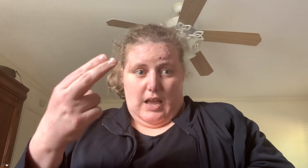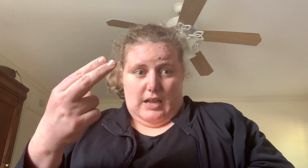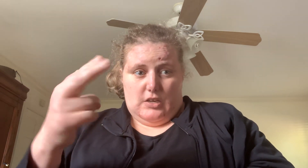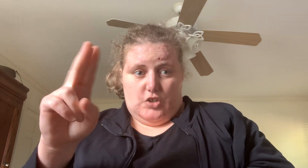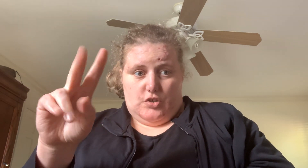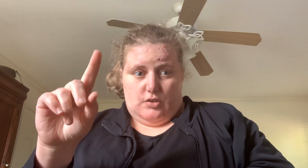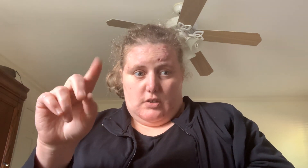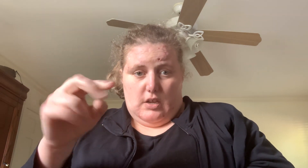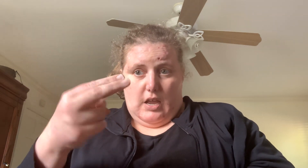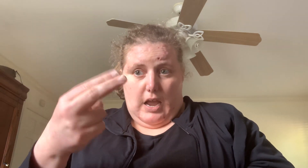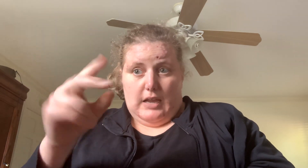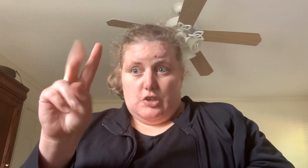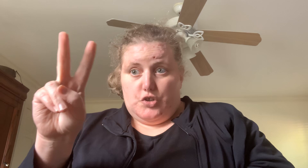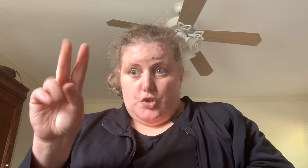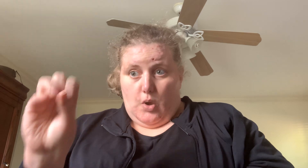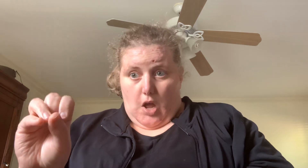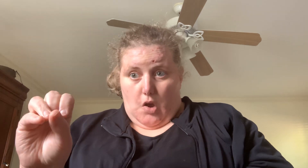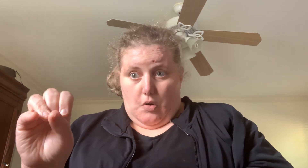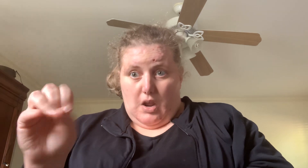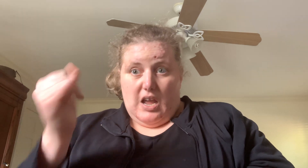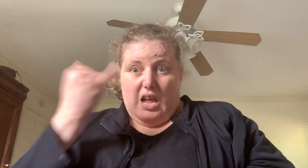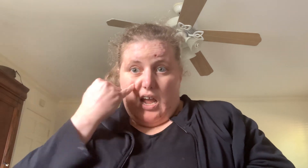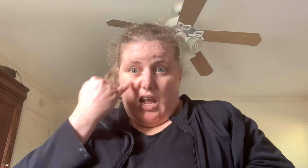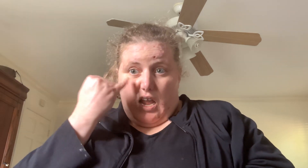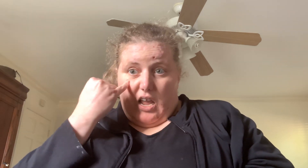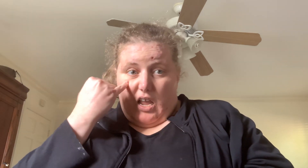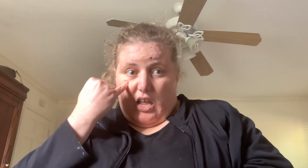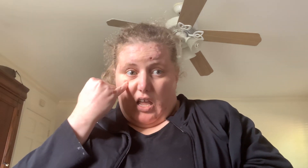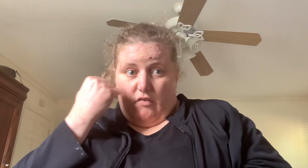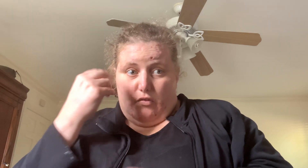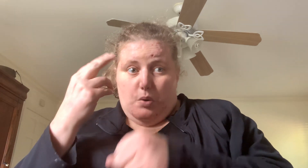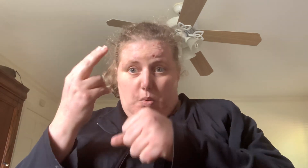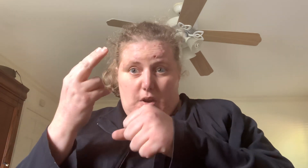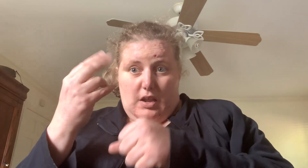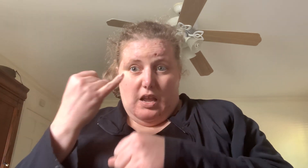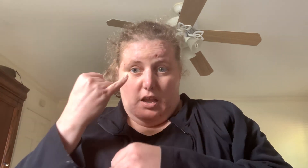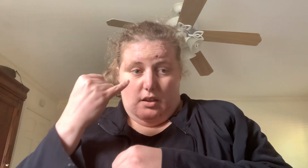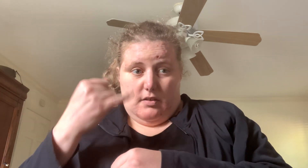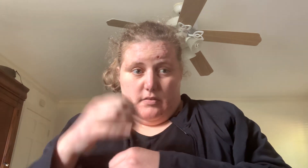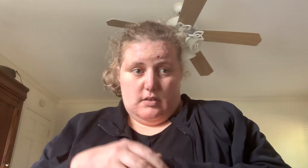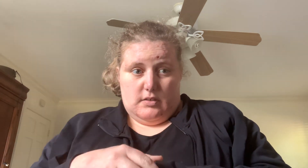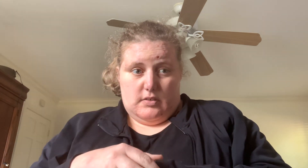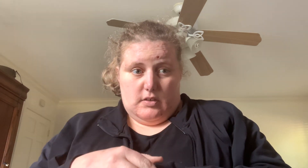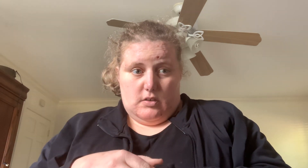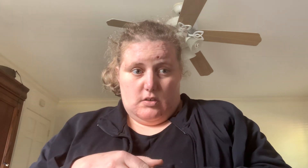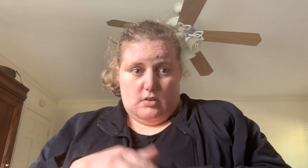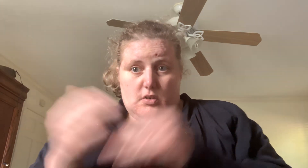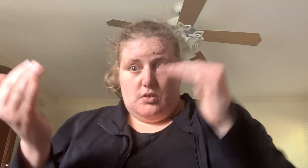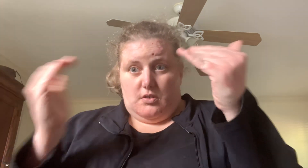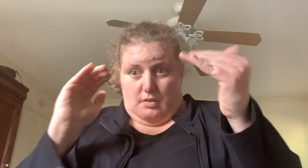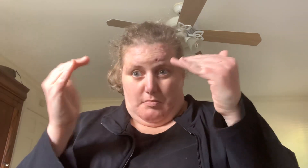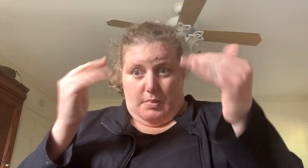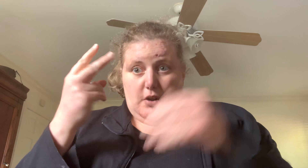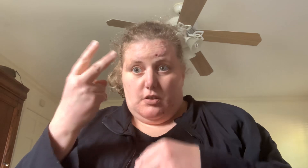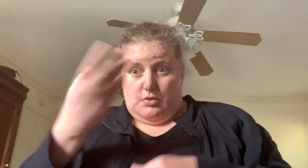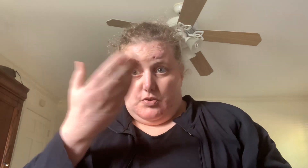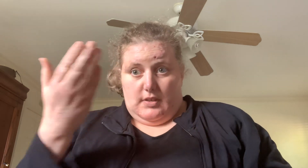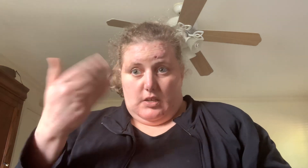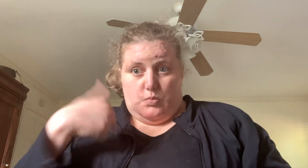if 0.55 moles of oxygen react. So let's compare the two things that we saw. Here, we